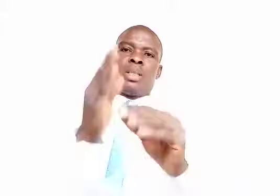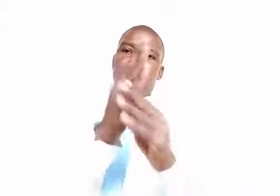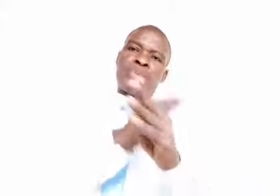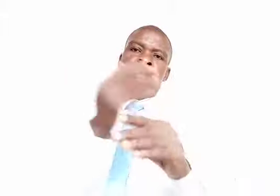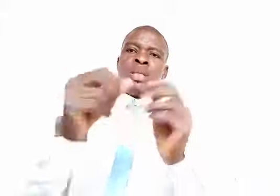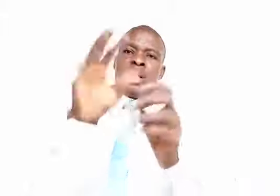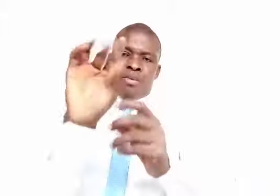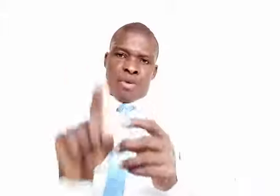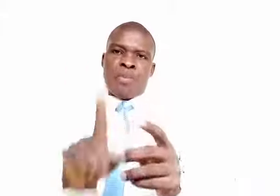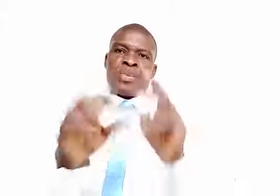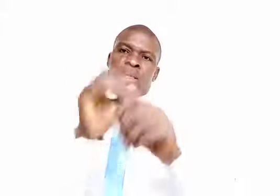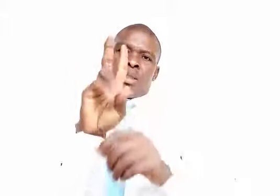Therefore,